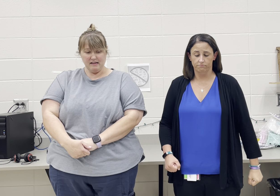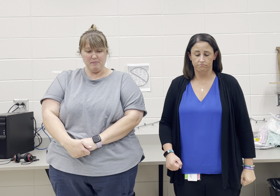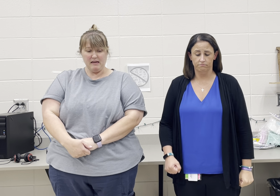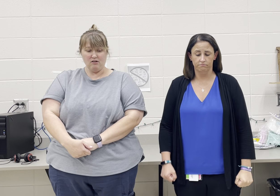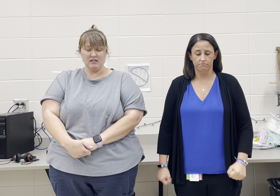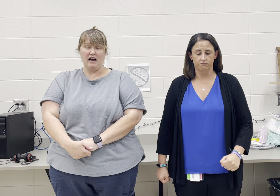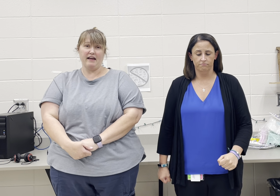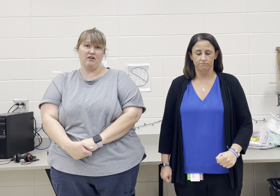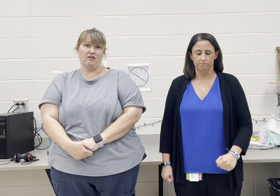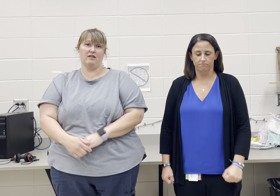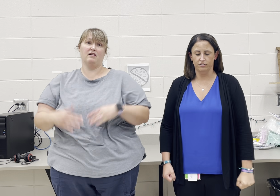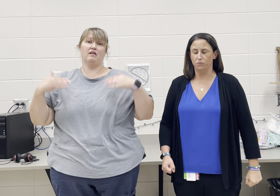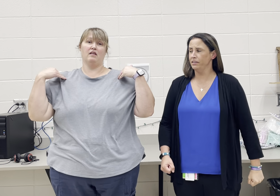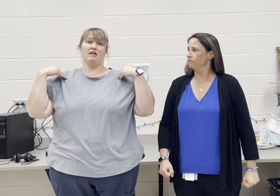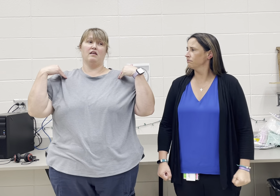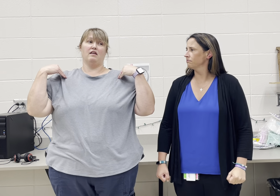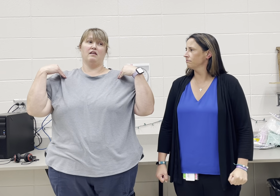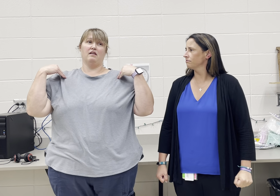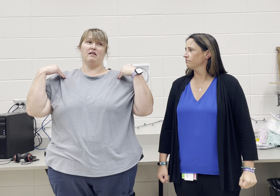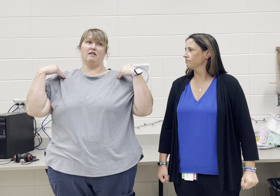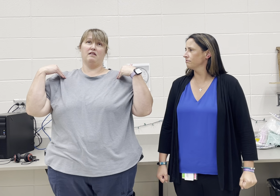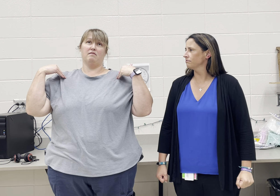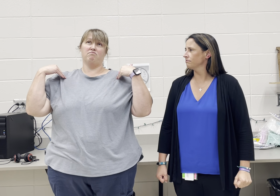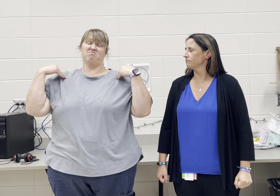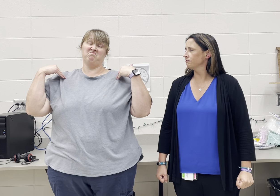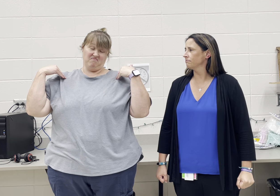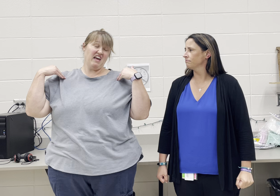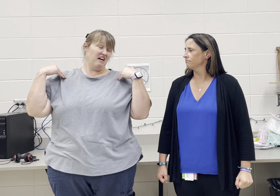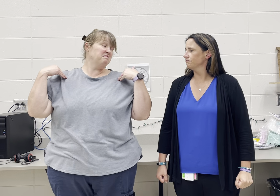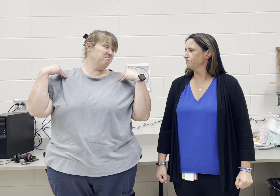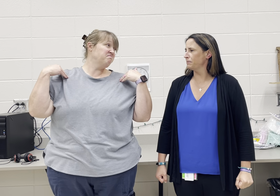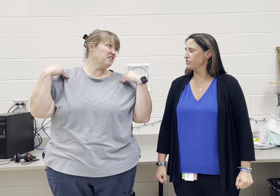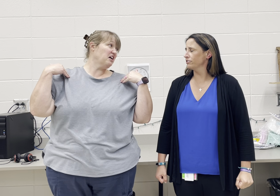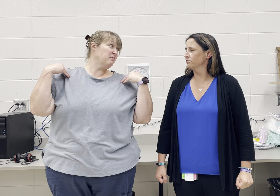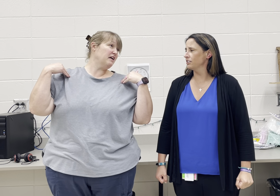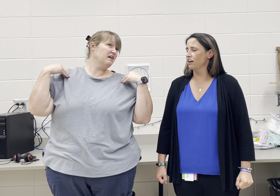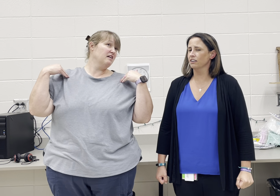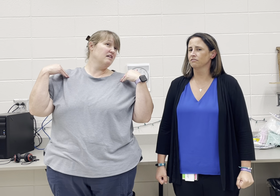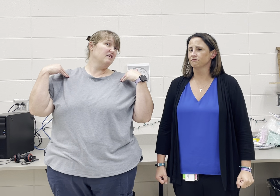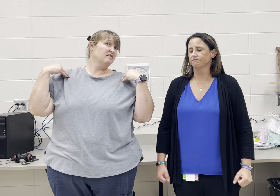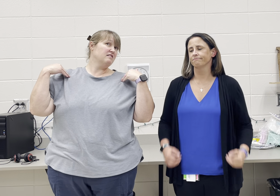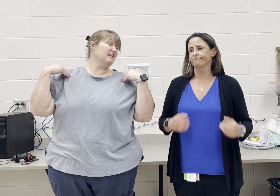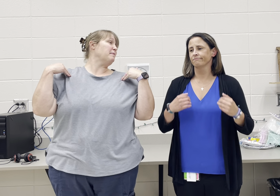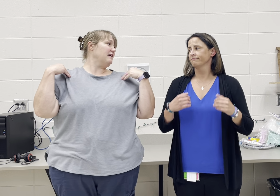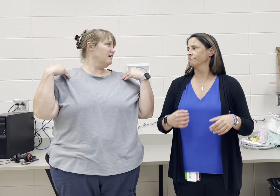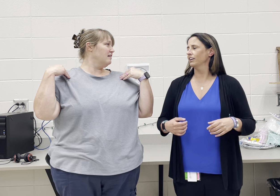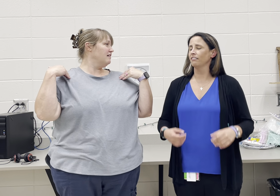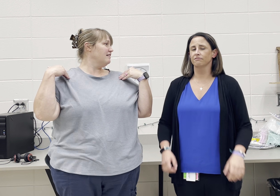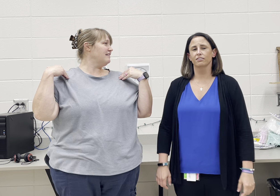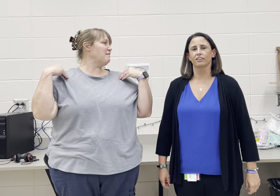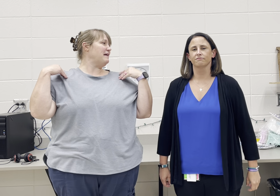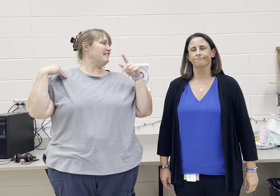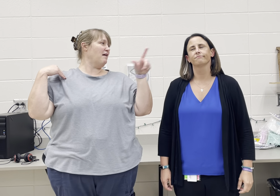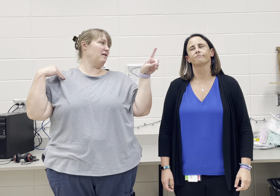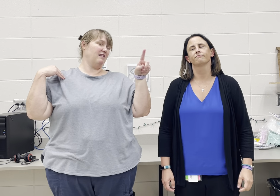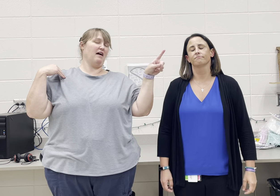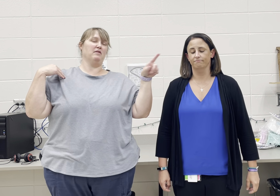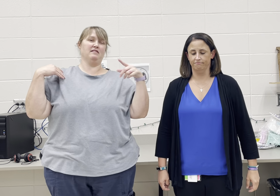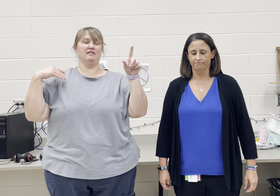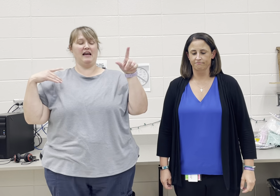Sleepy or tired. Dopey. Yeah. Bashful. Could be. Doc. Sleepy. Oh. Sleepy. That one. It has a